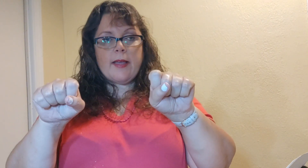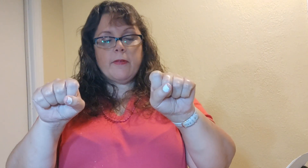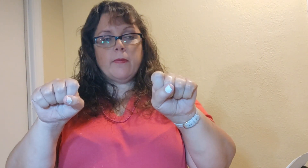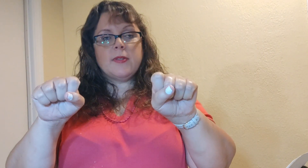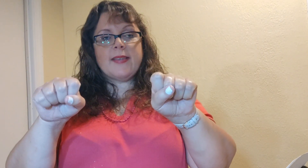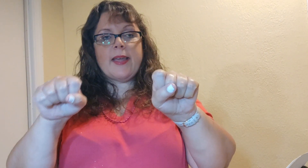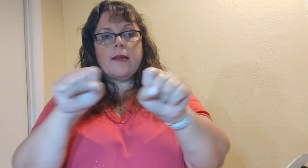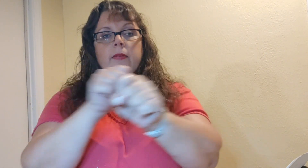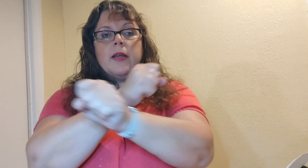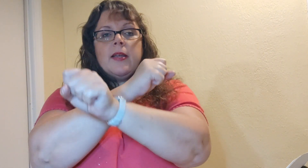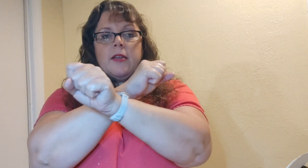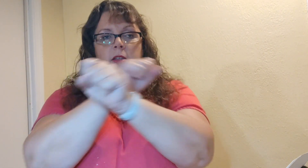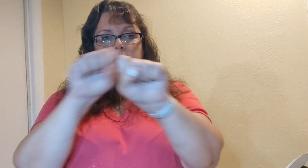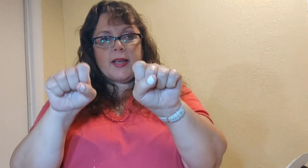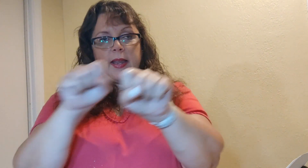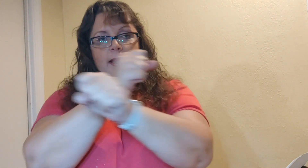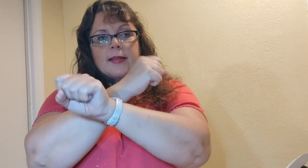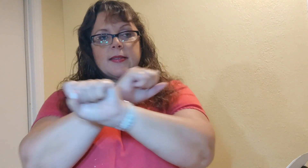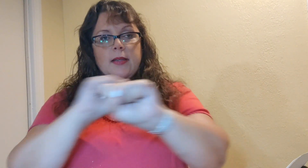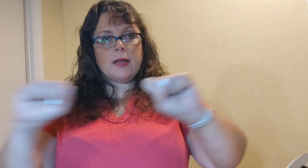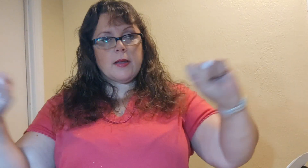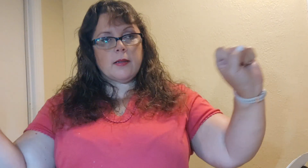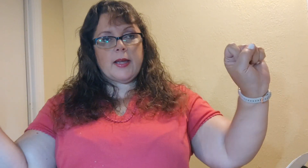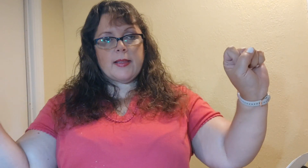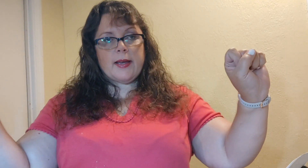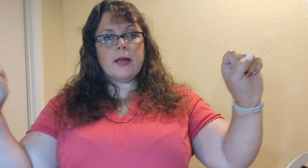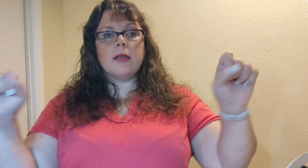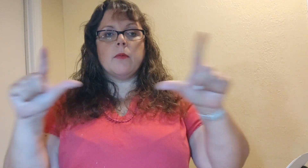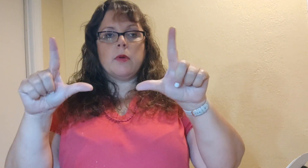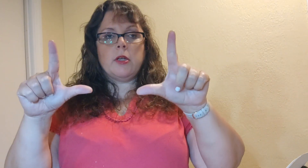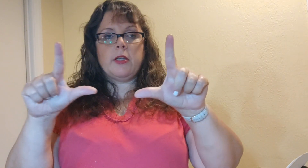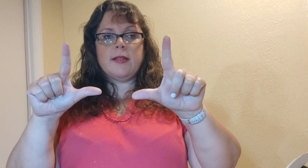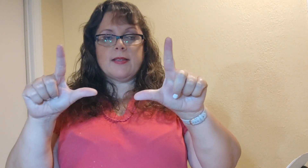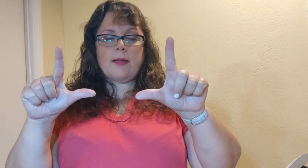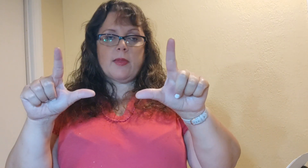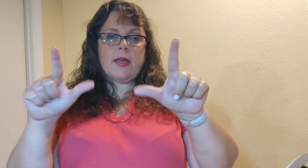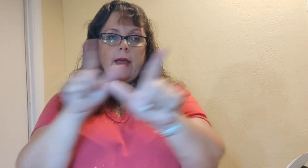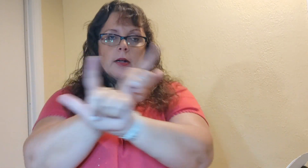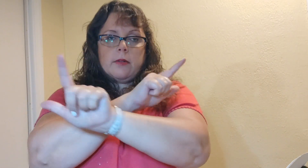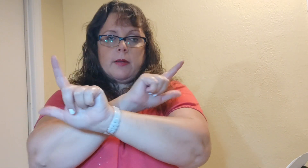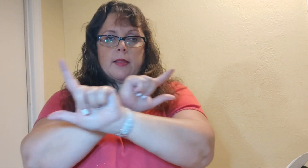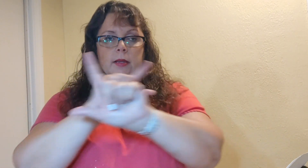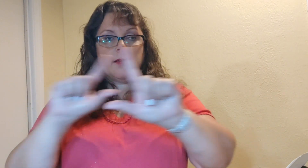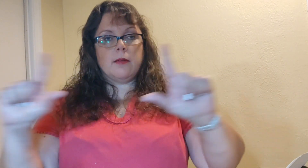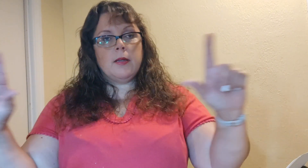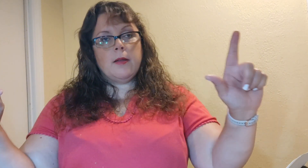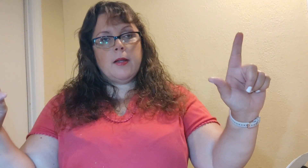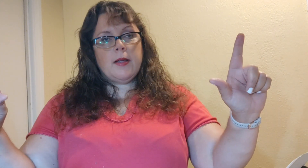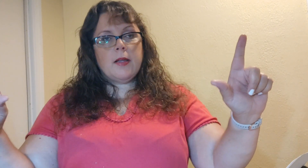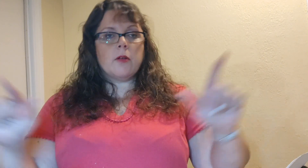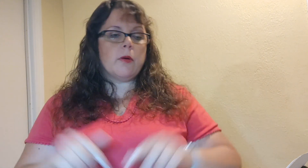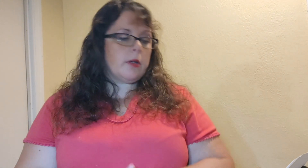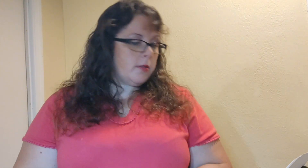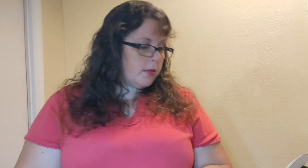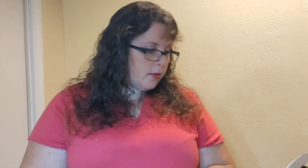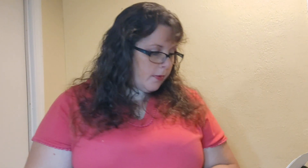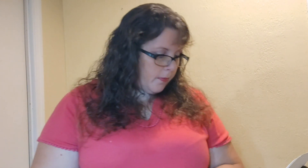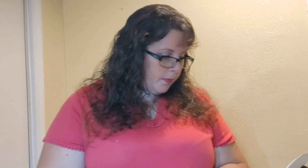save, you make an S and like that. Well, you do the same with the L and then cross.